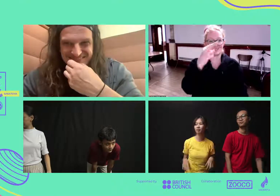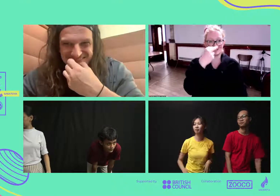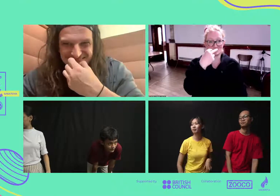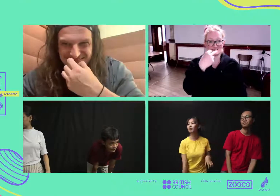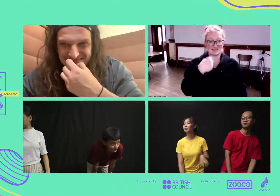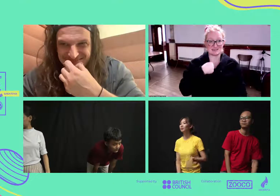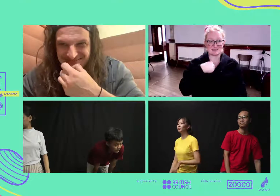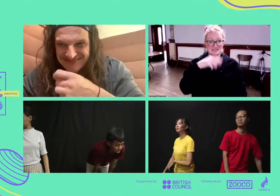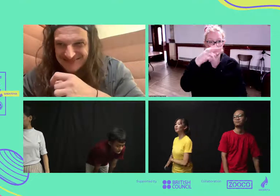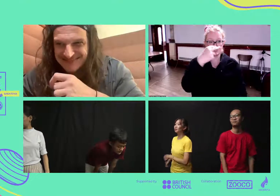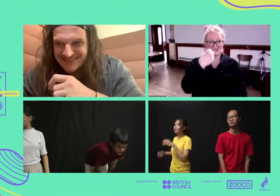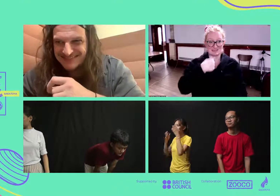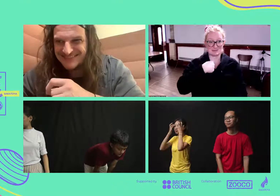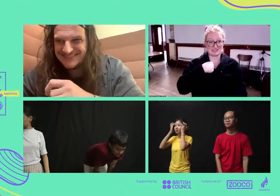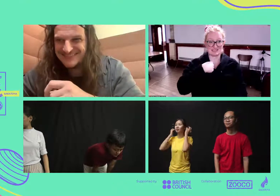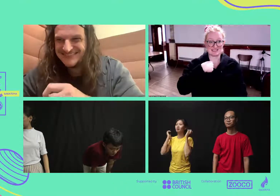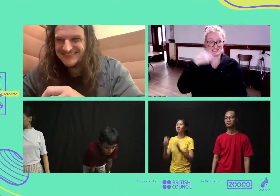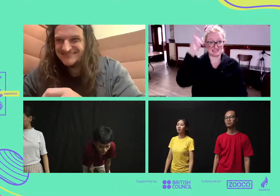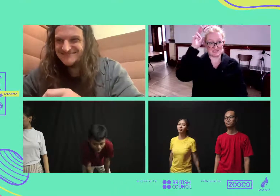Play.